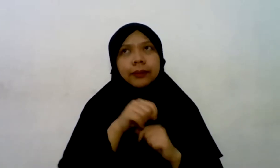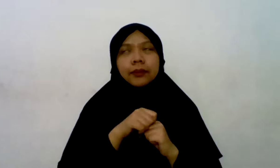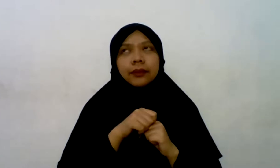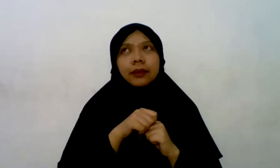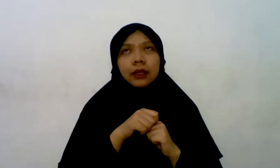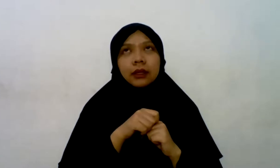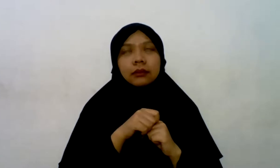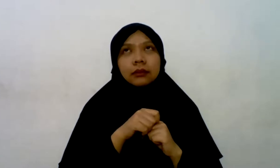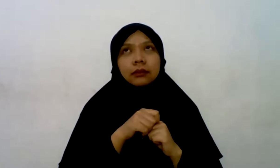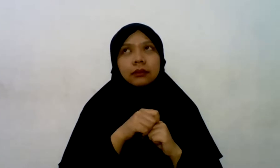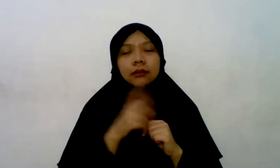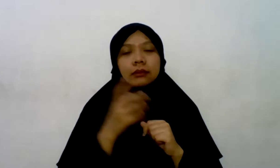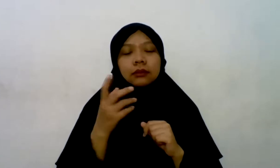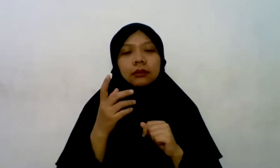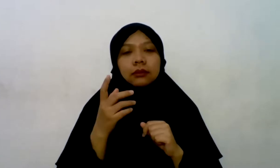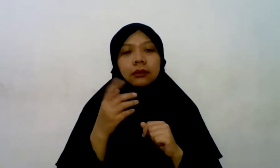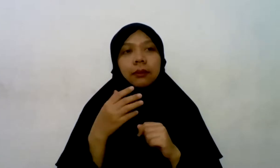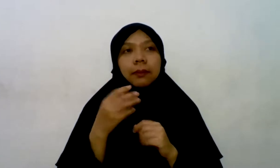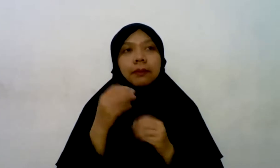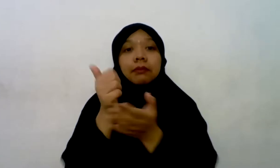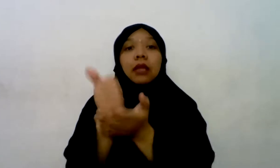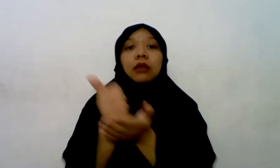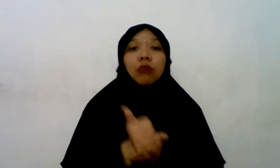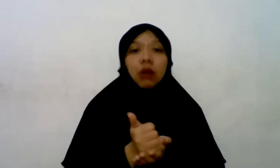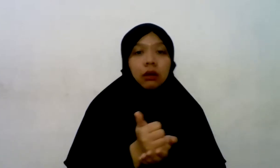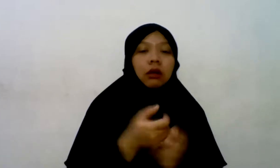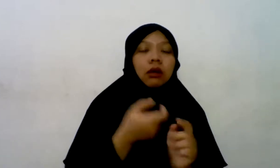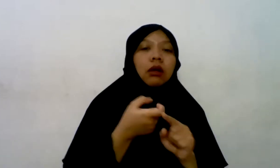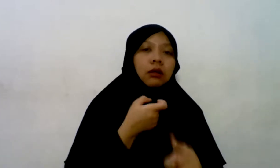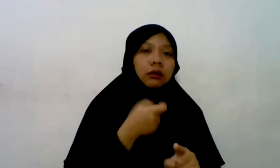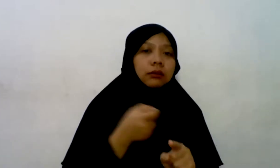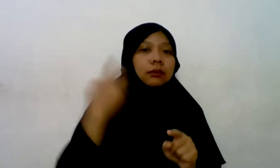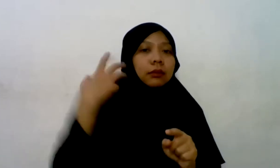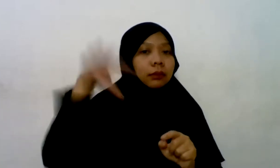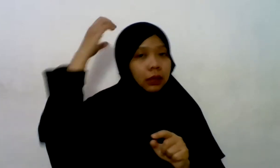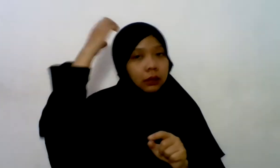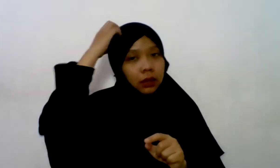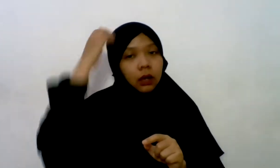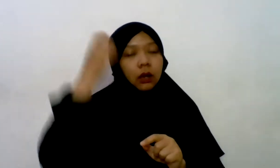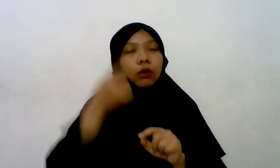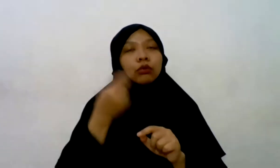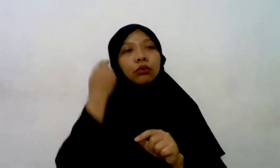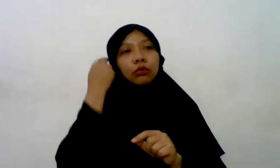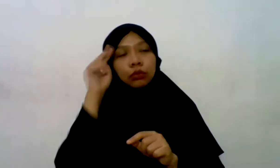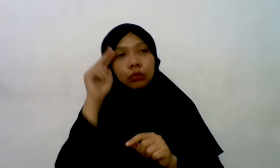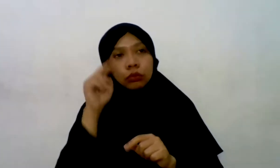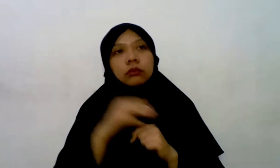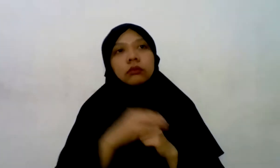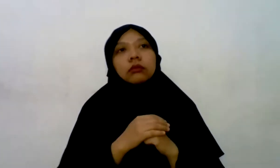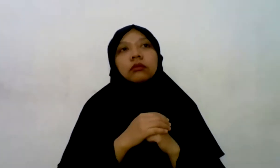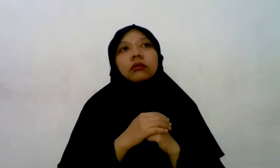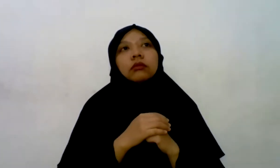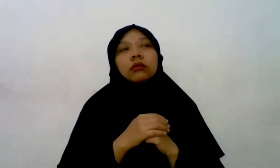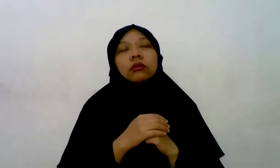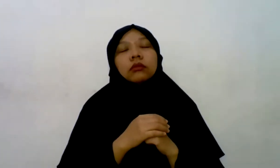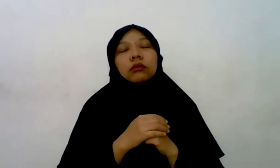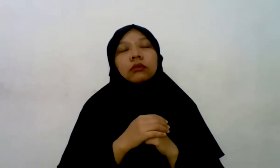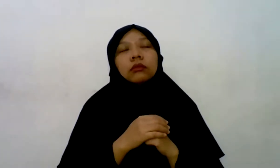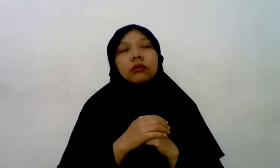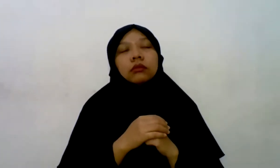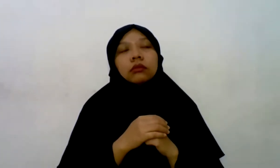objective for people who living in treaty, terpinggir,